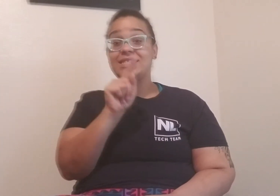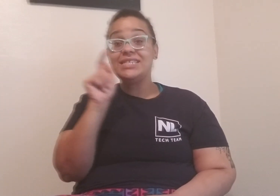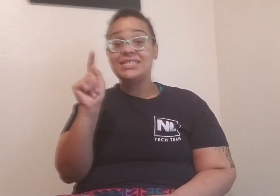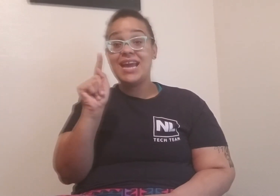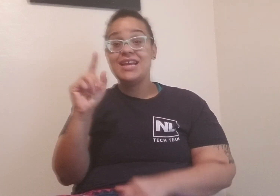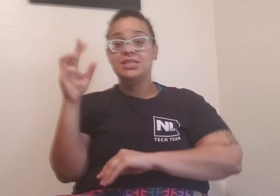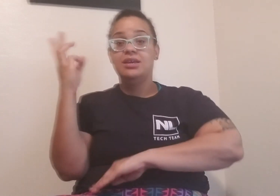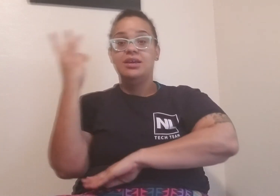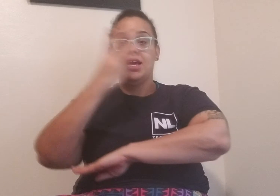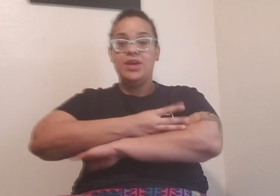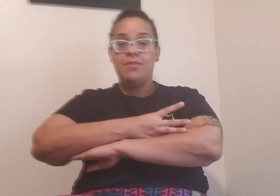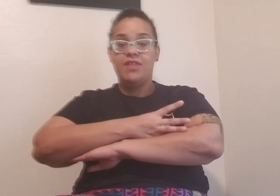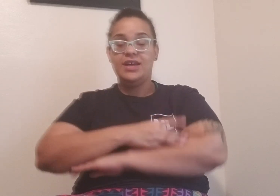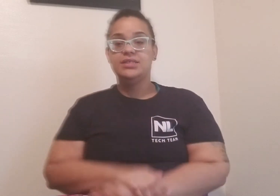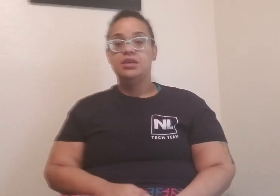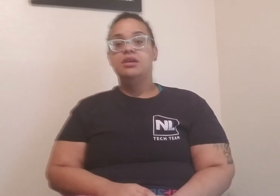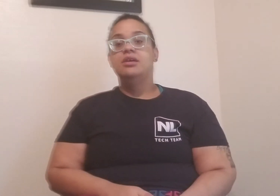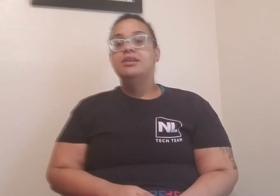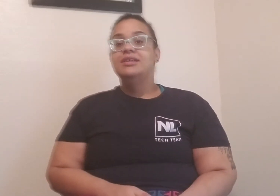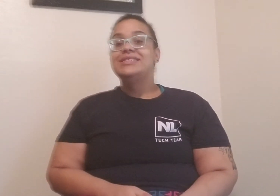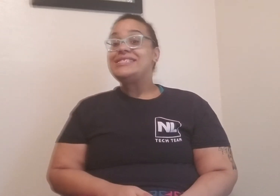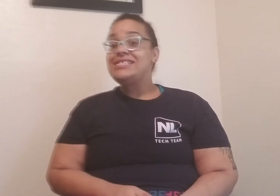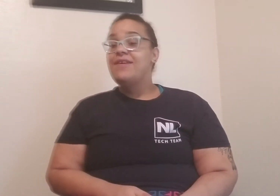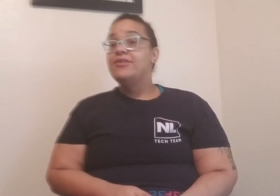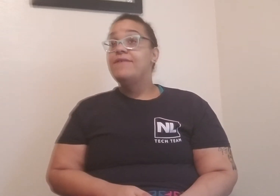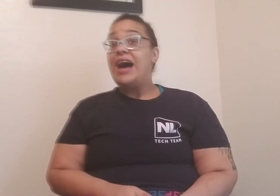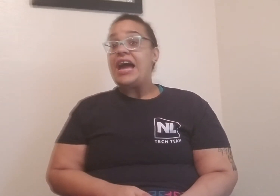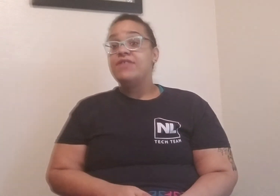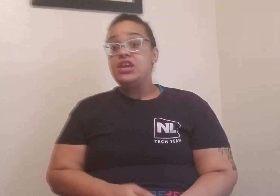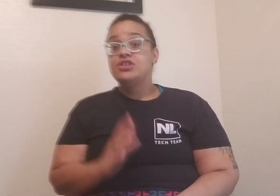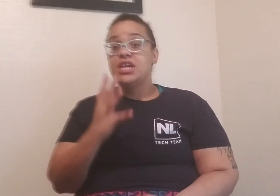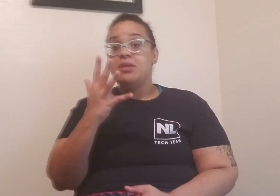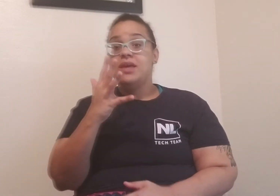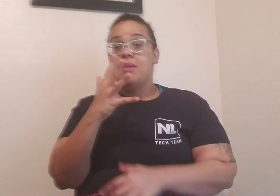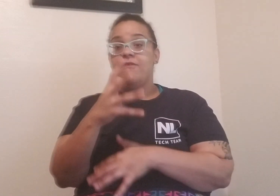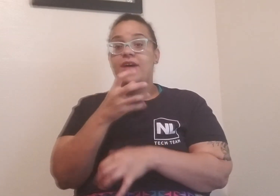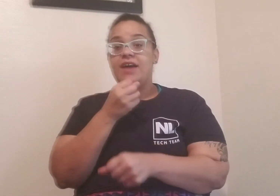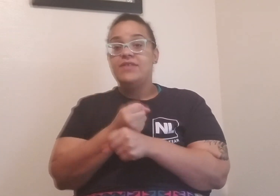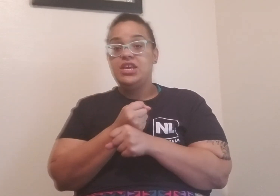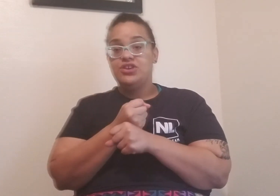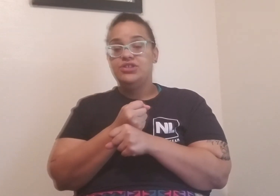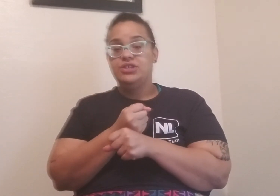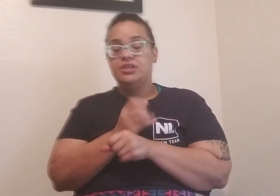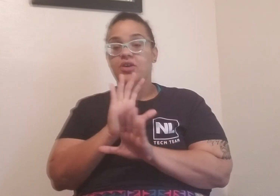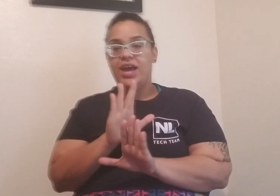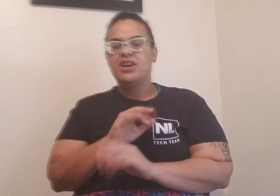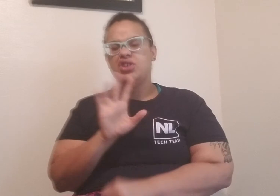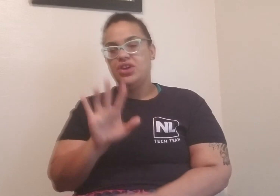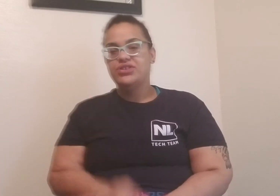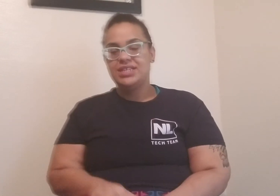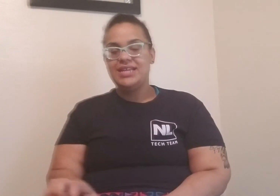6 days can become this. 5 years can become 5 years. Okay, I'll show you yours in a second.